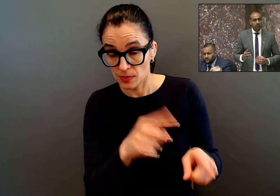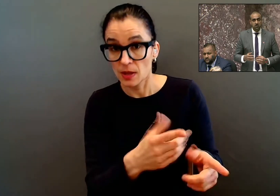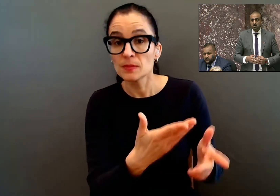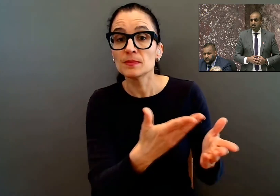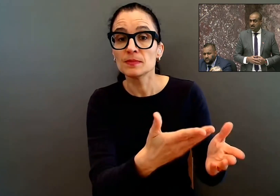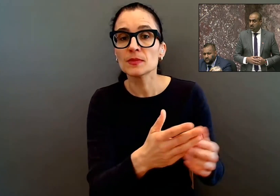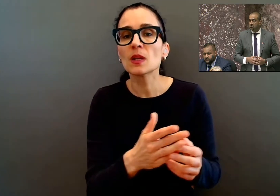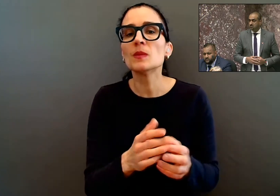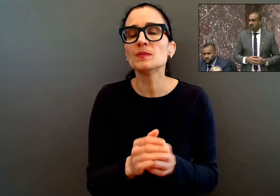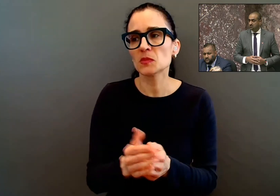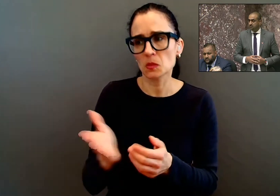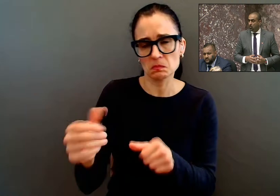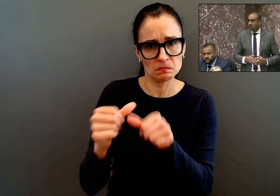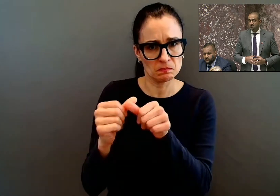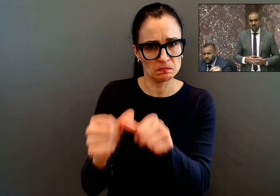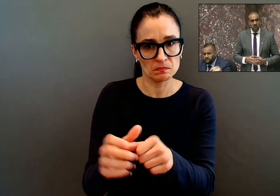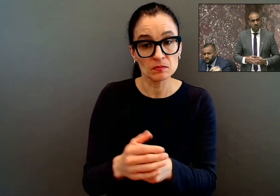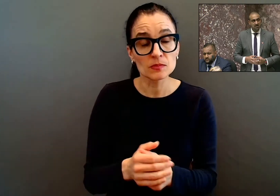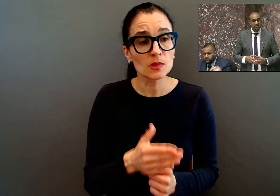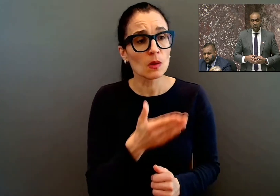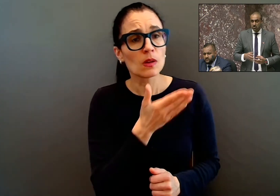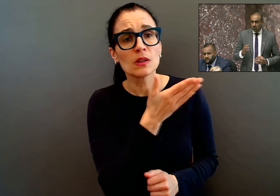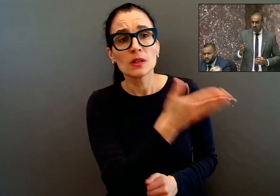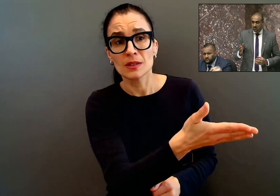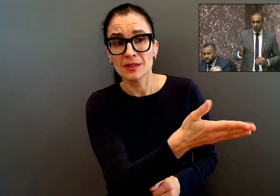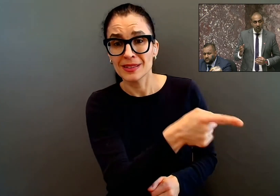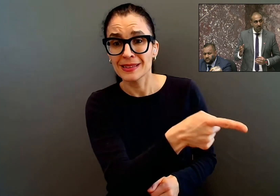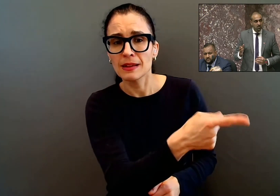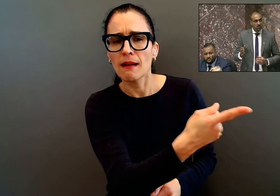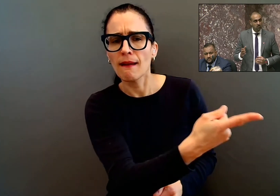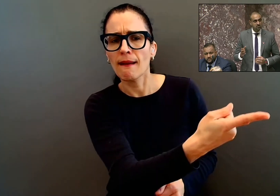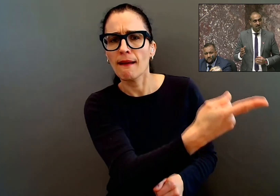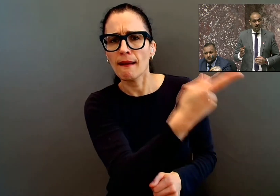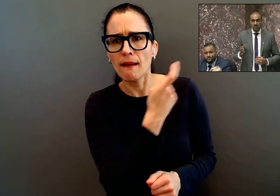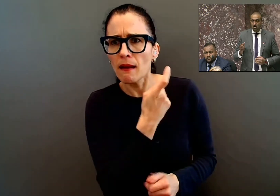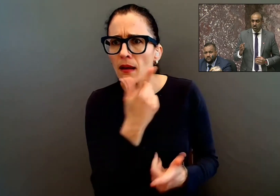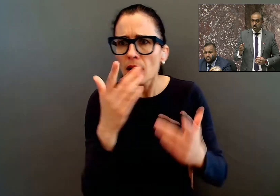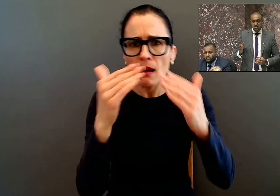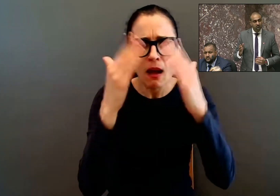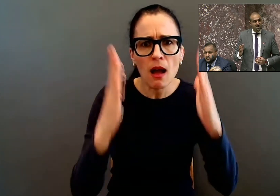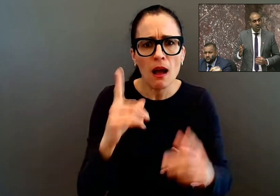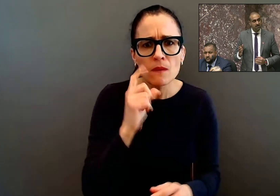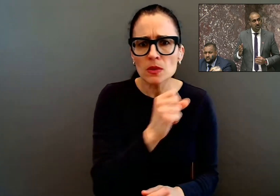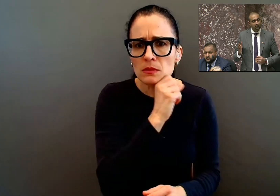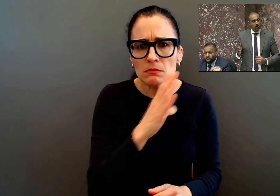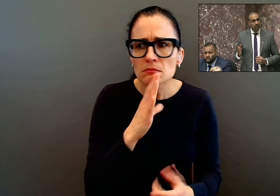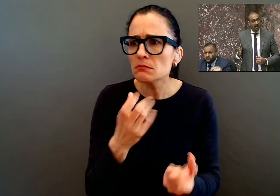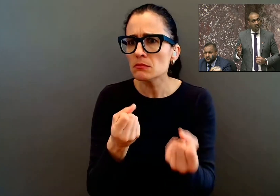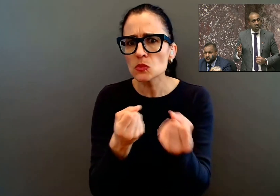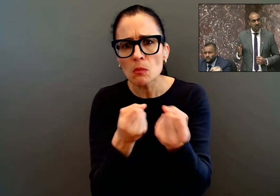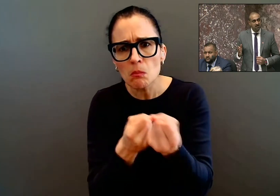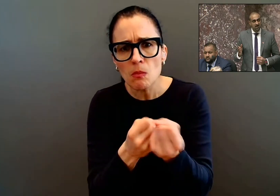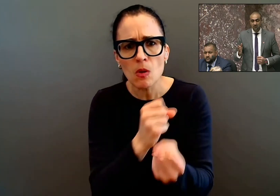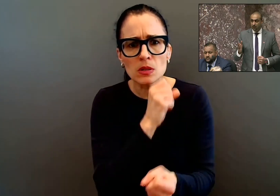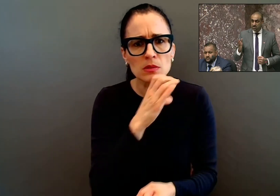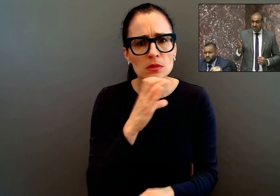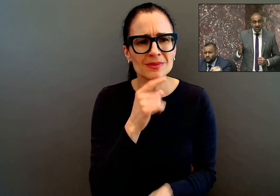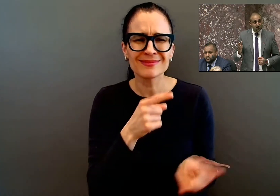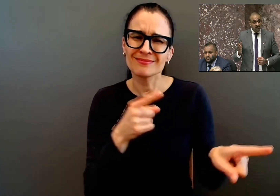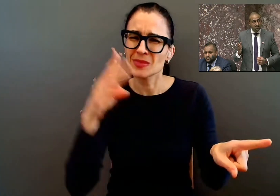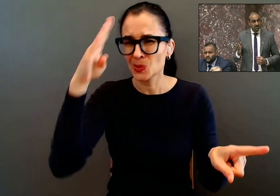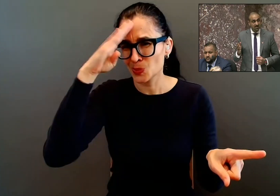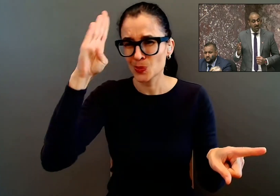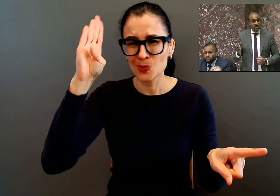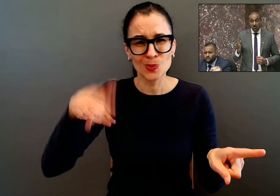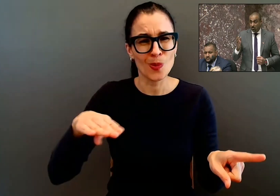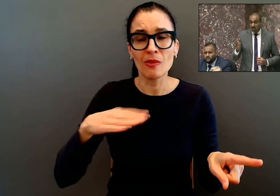housing for seniors and supporting seniors. Surely the member knows that the largest investment in affordable housing for